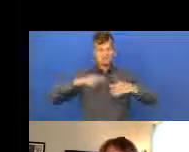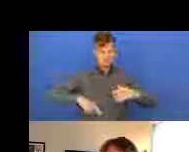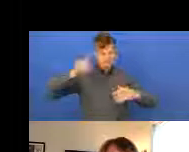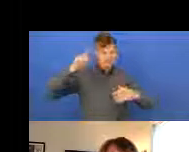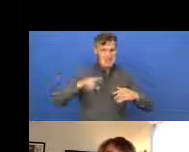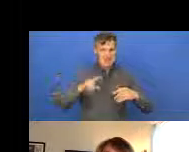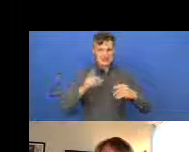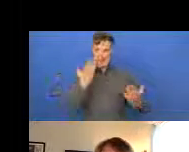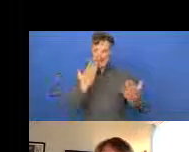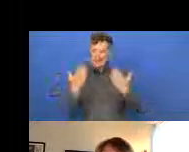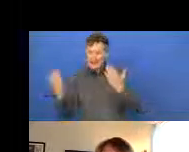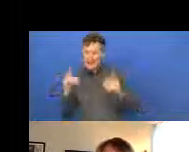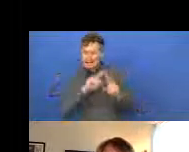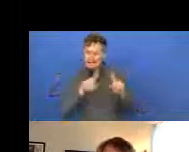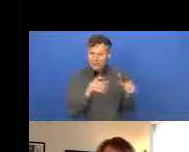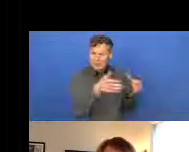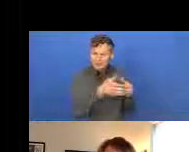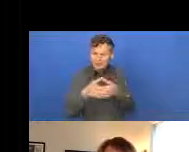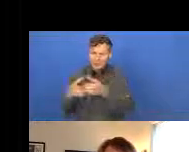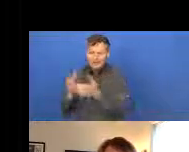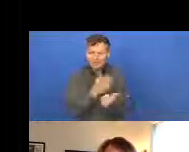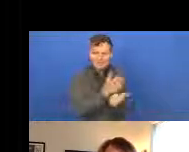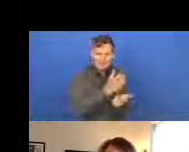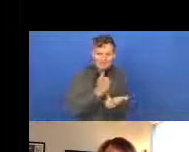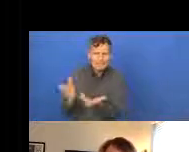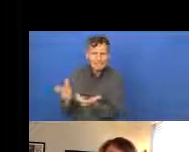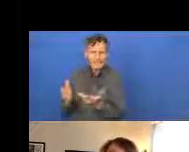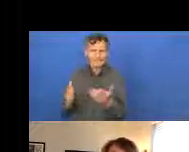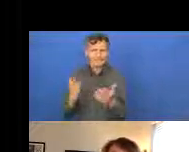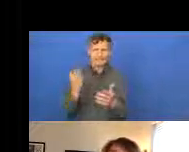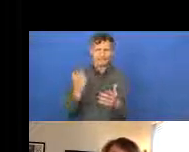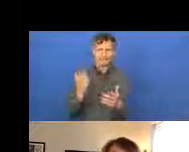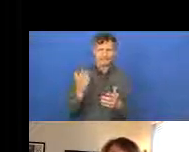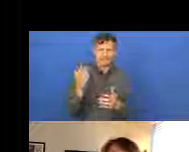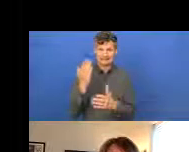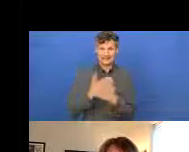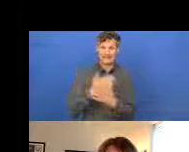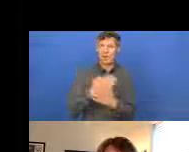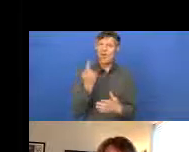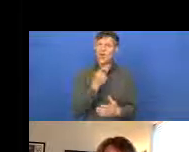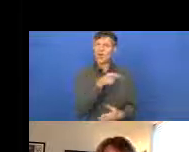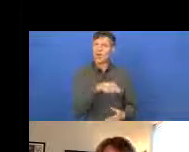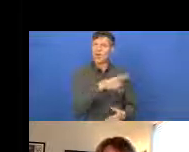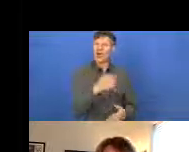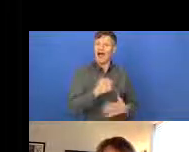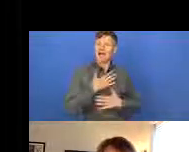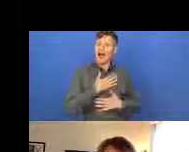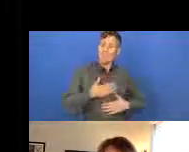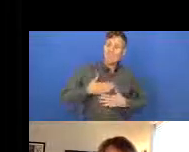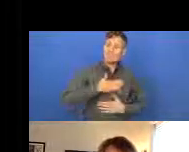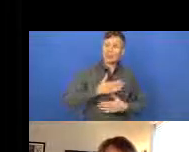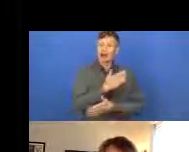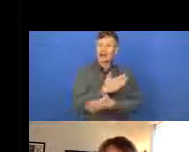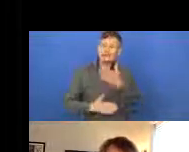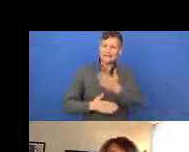types, researchers found that students with emotional disturbances were bullied at a significantly higher rate than the overall victimization rate for students